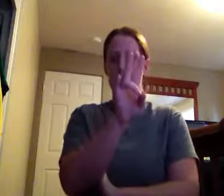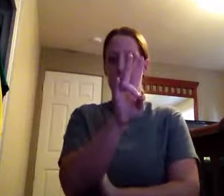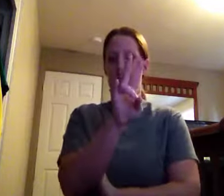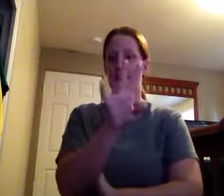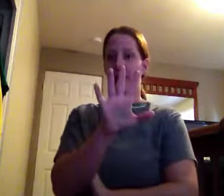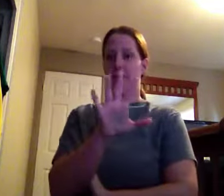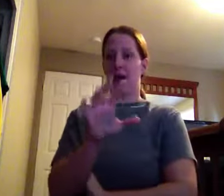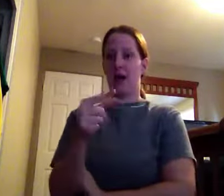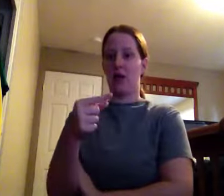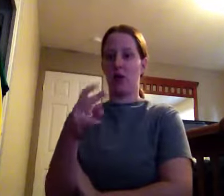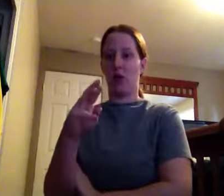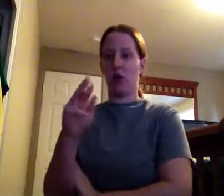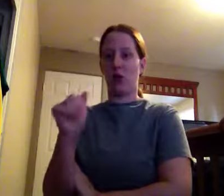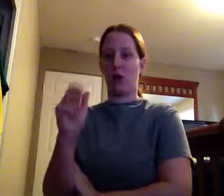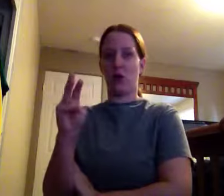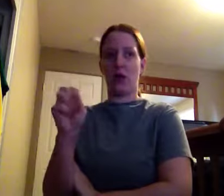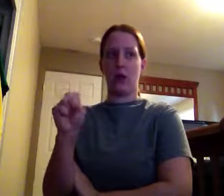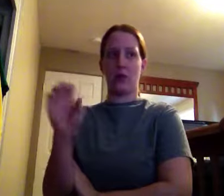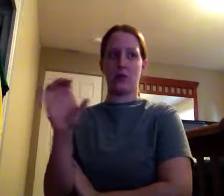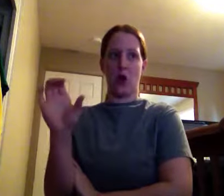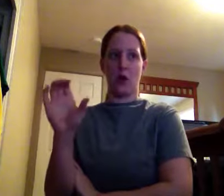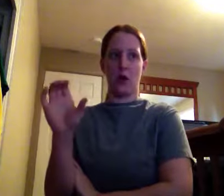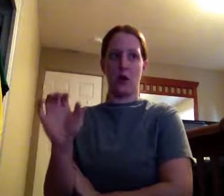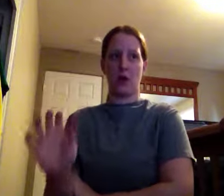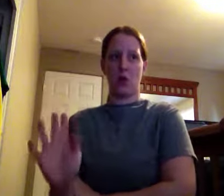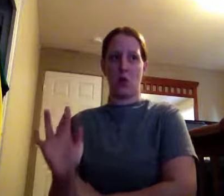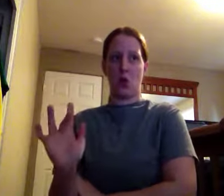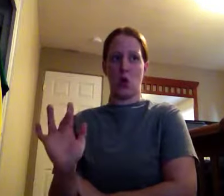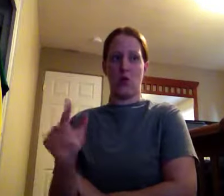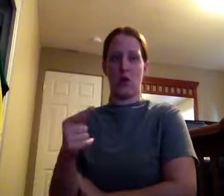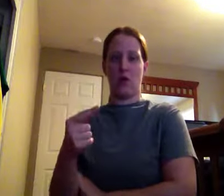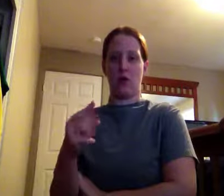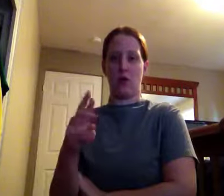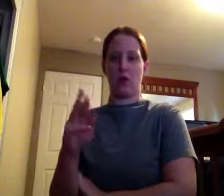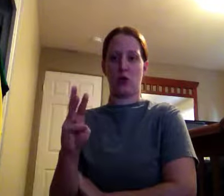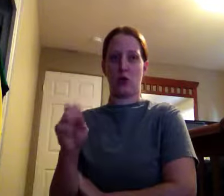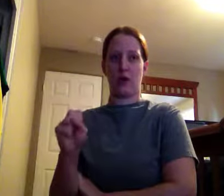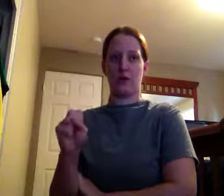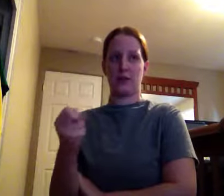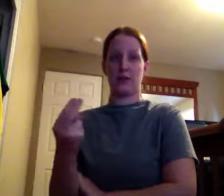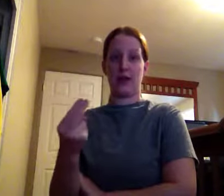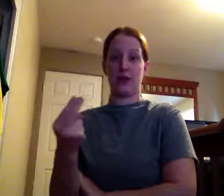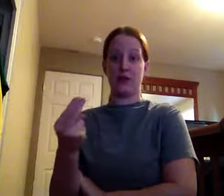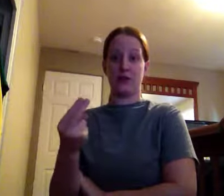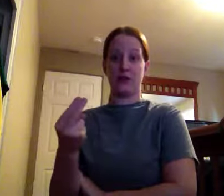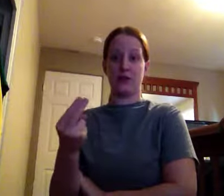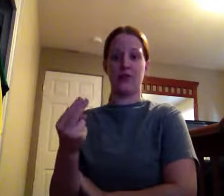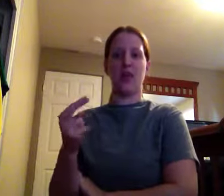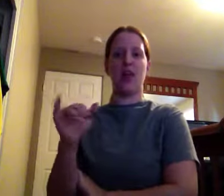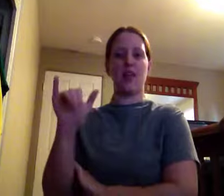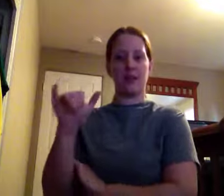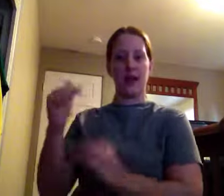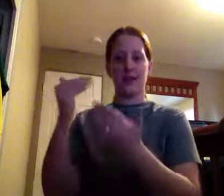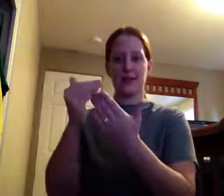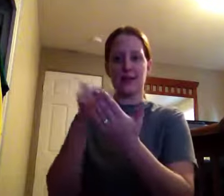25 grams of hydrogen. So that's this step. Right? Just did that. Check.